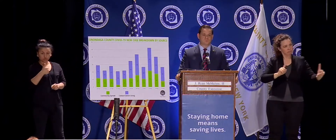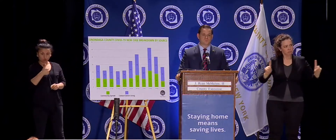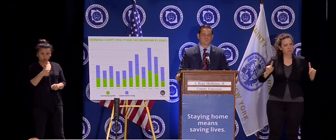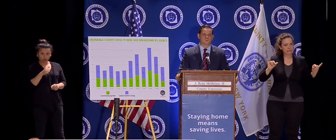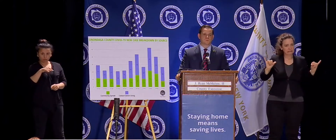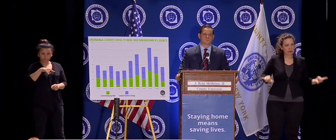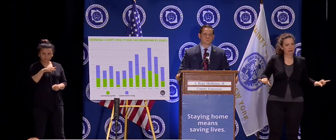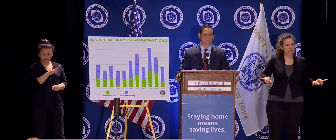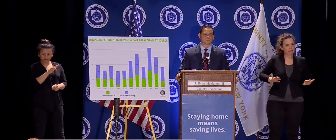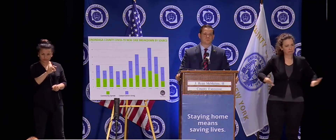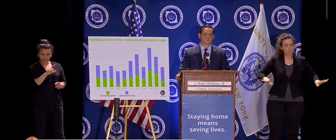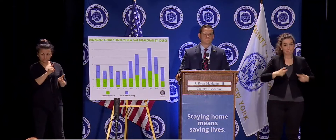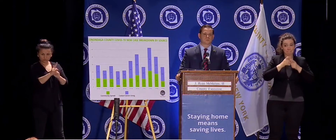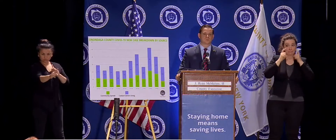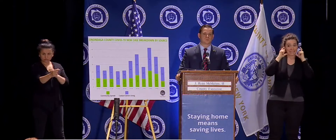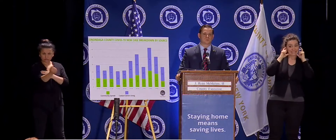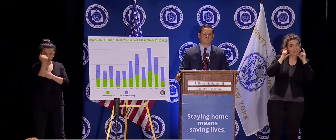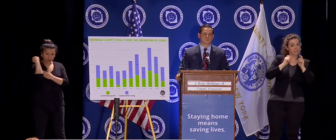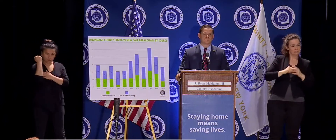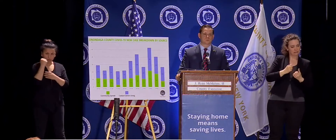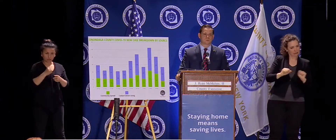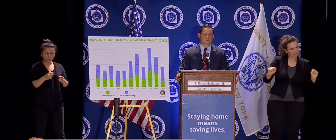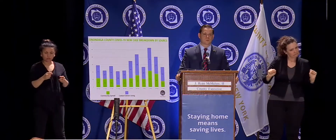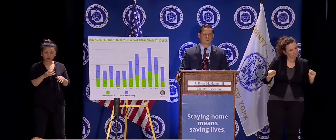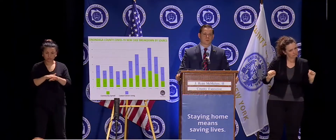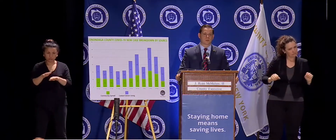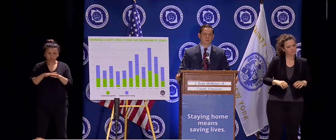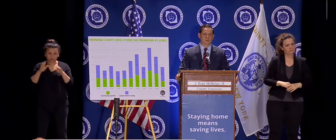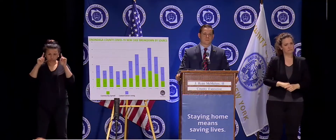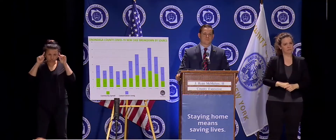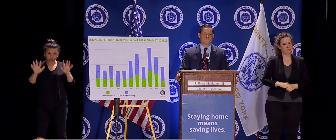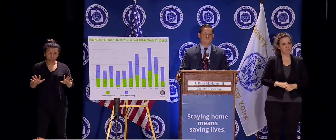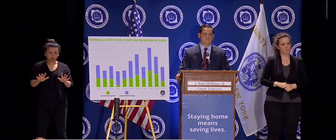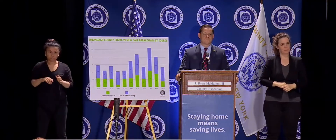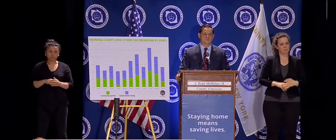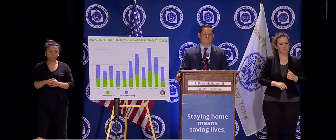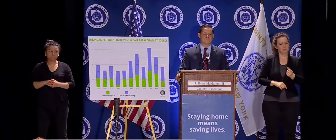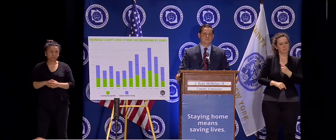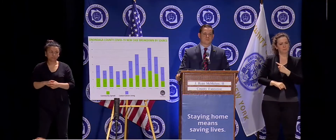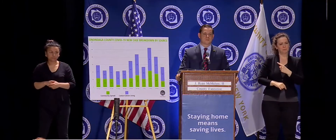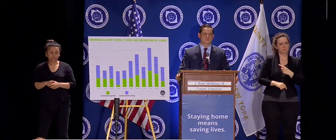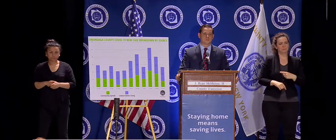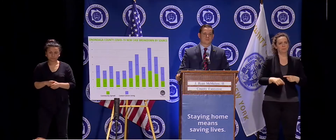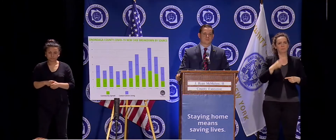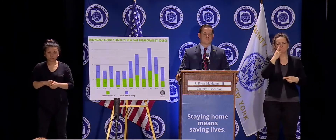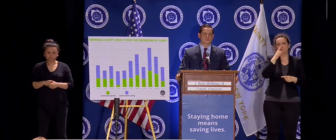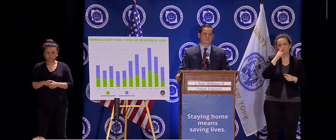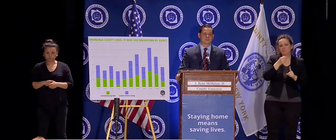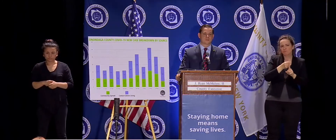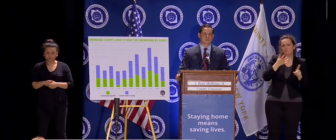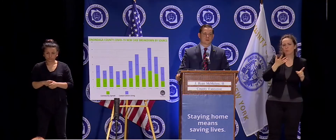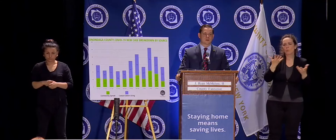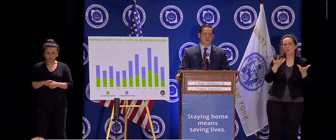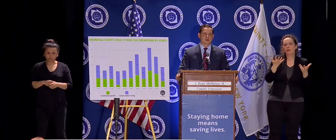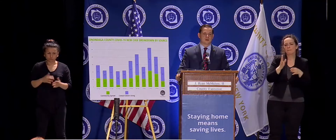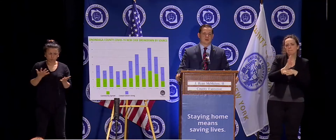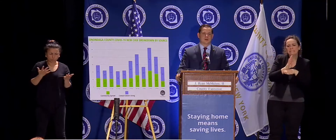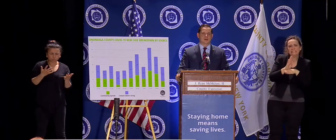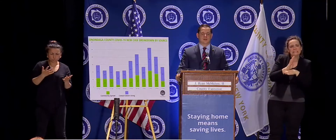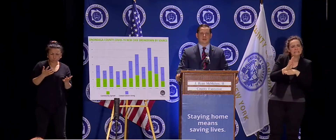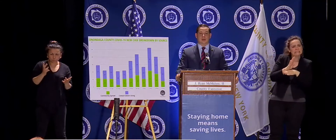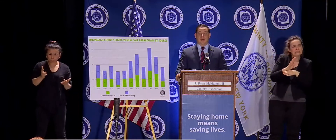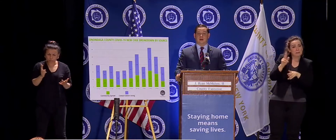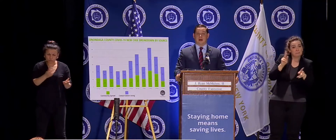you elaborate a little bit on the businesses or the type of business where people were reported not wearing their mask